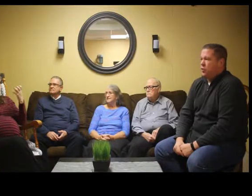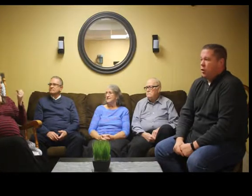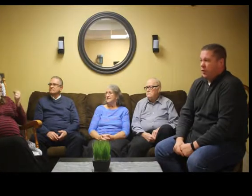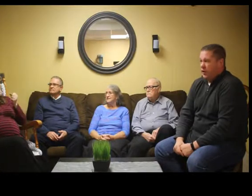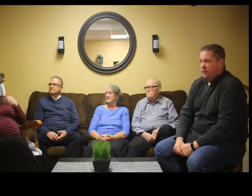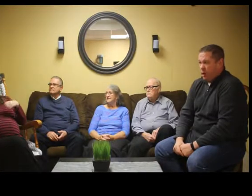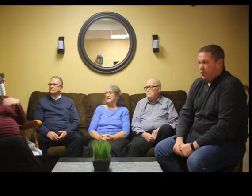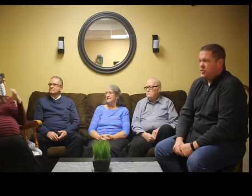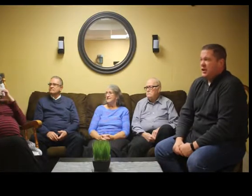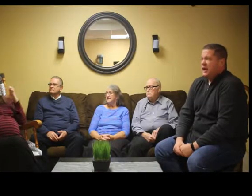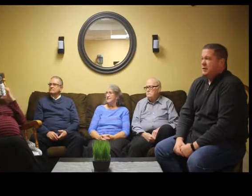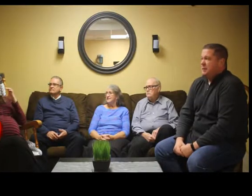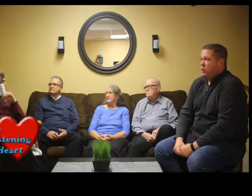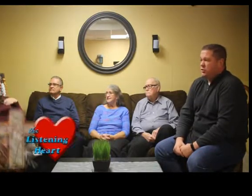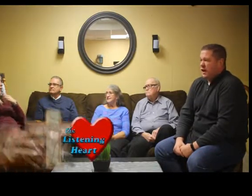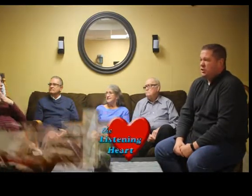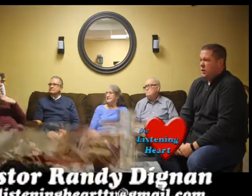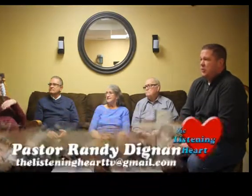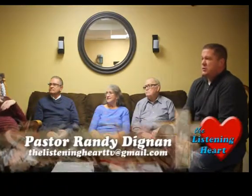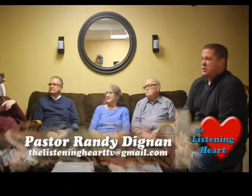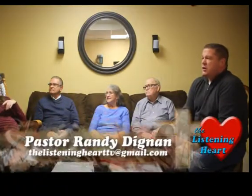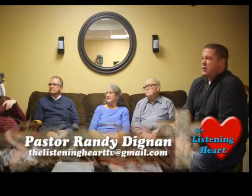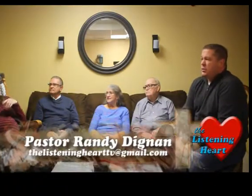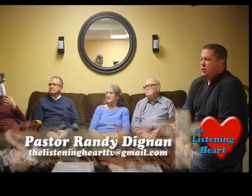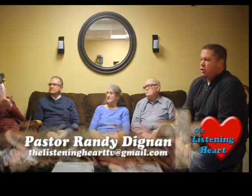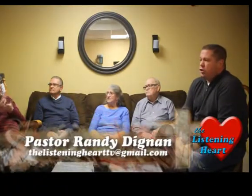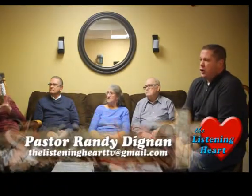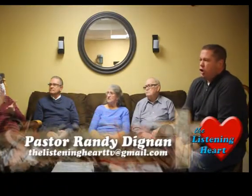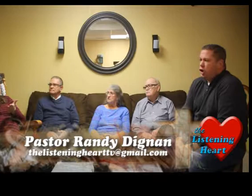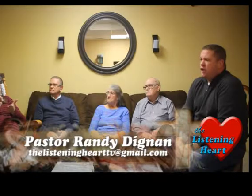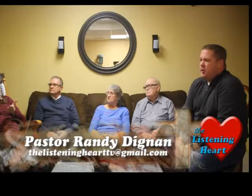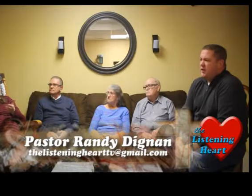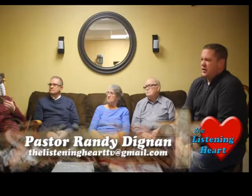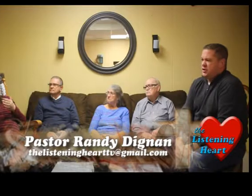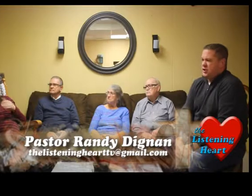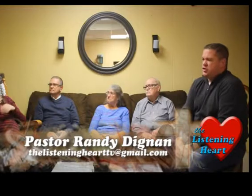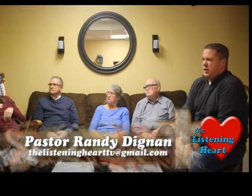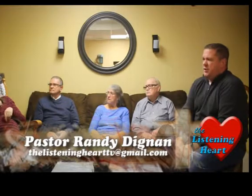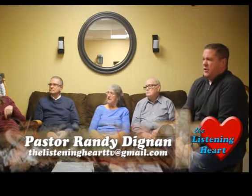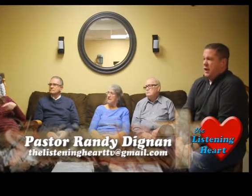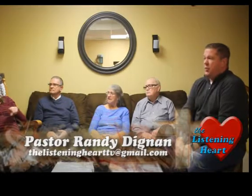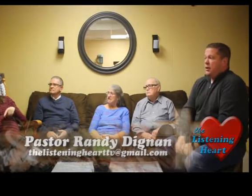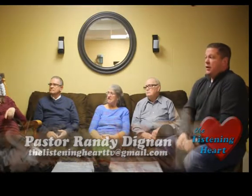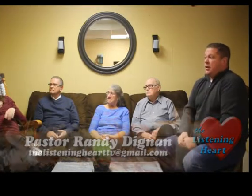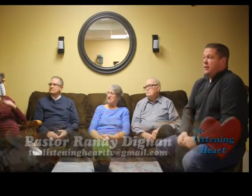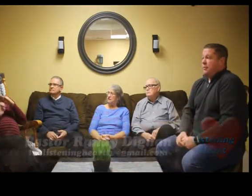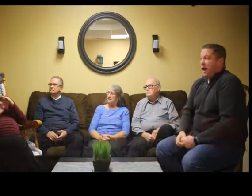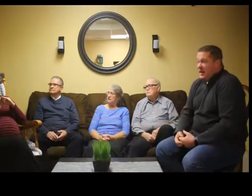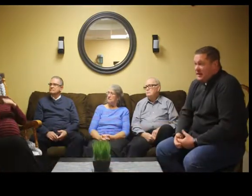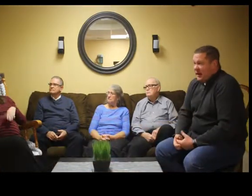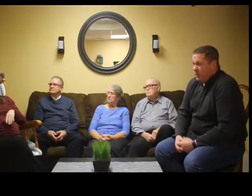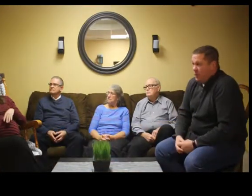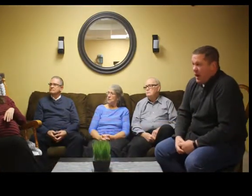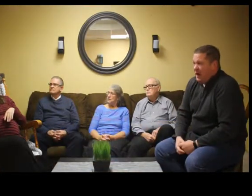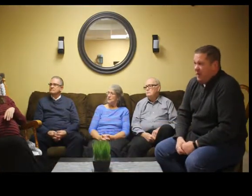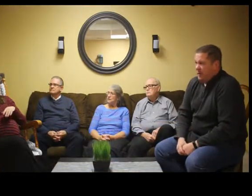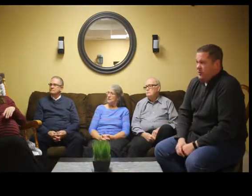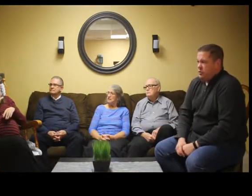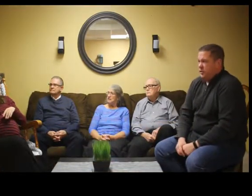older hearing brothers, but they both signed, so I was in a good communication situation. Now, my time, in my elementary school